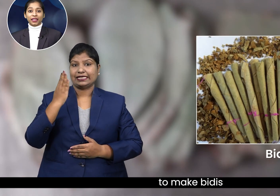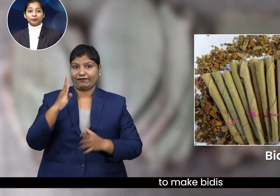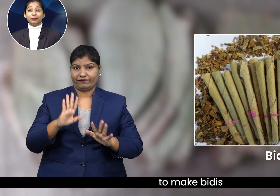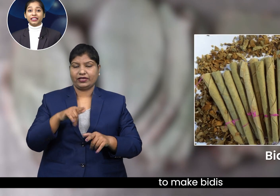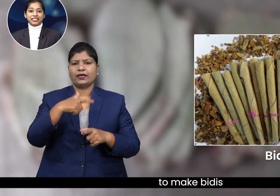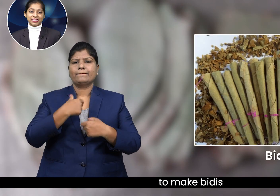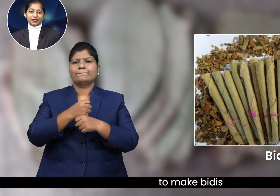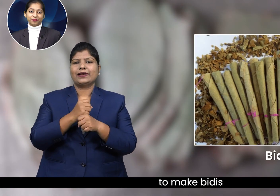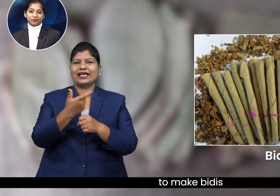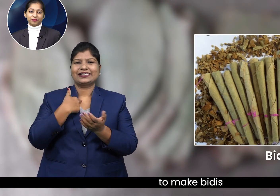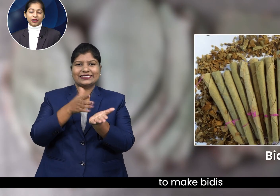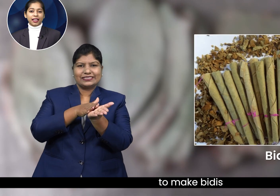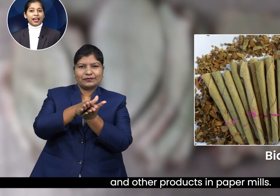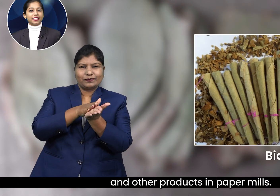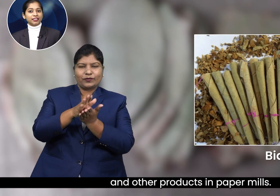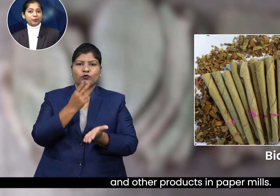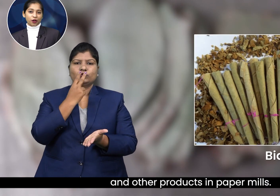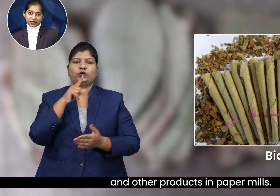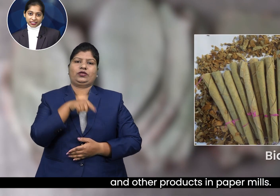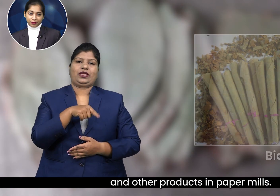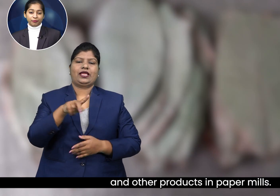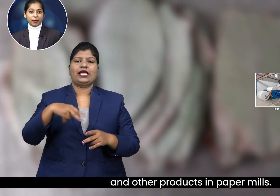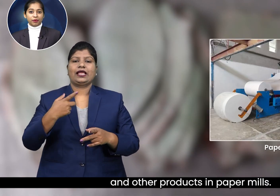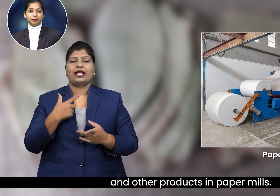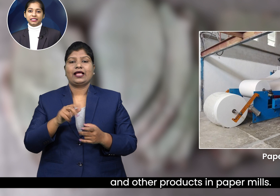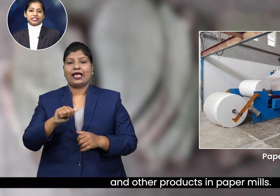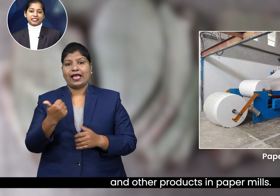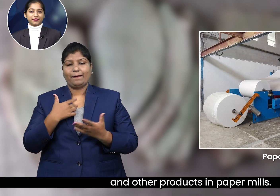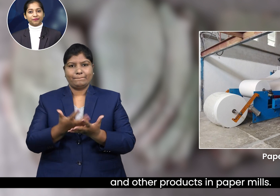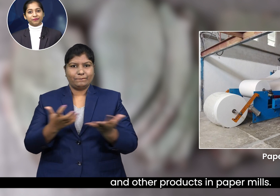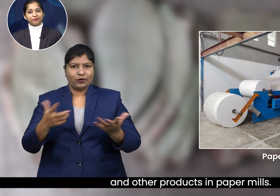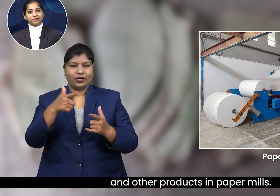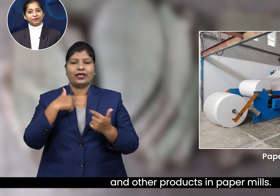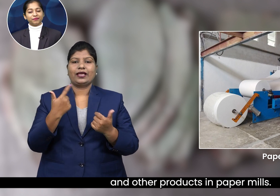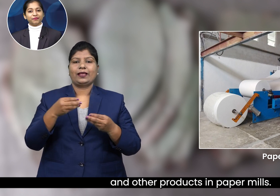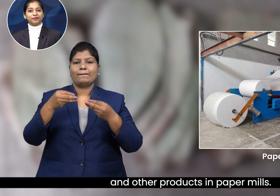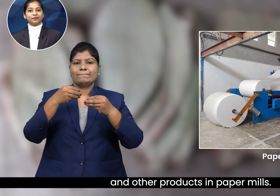to make beedis and other products in paper mills.